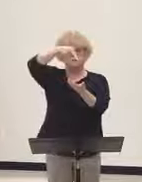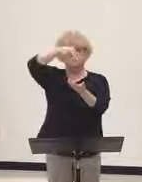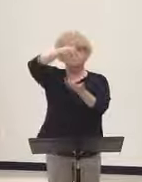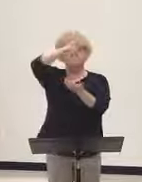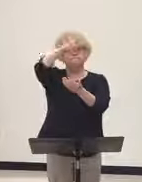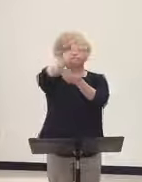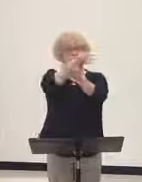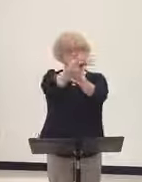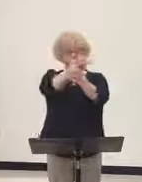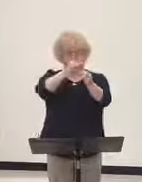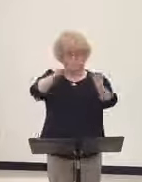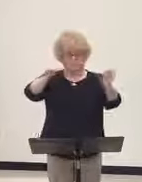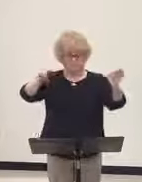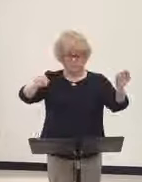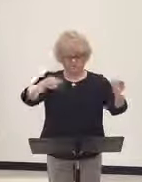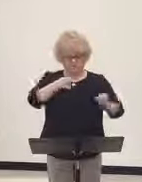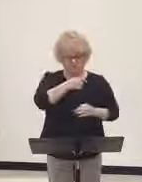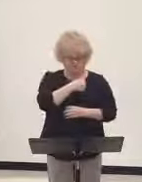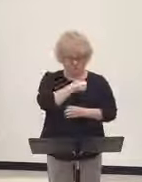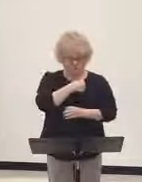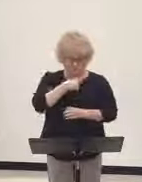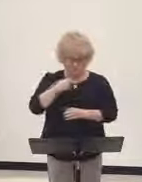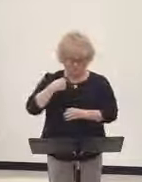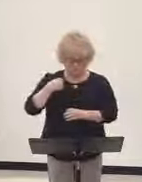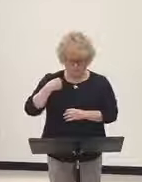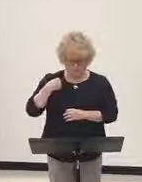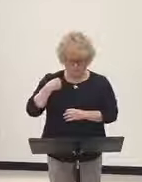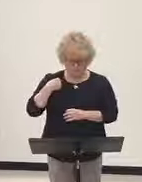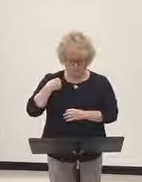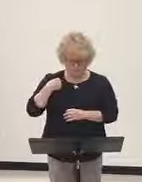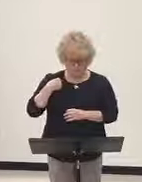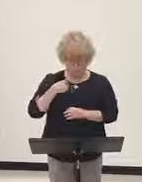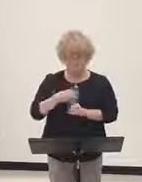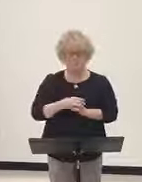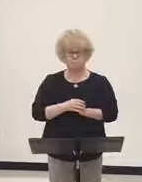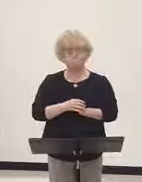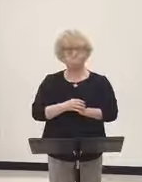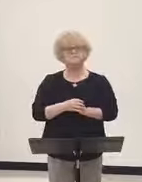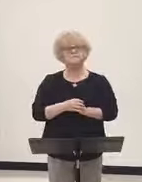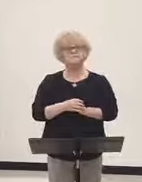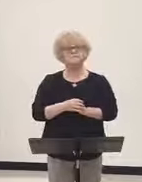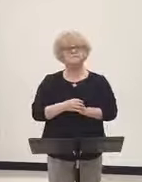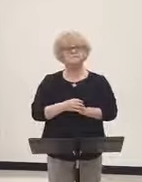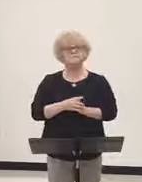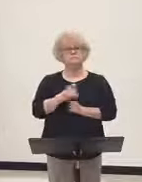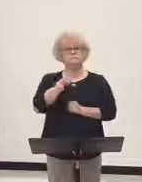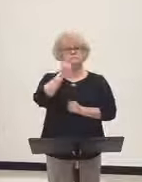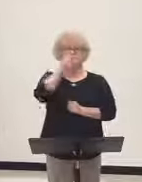Thank you.